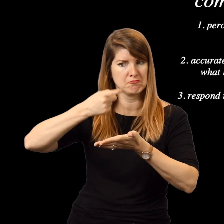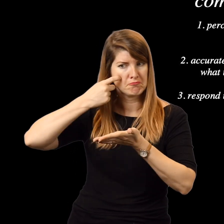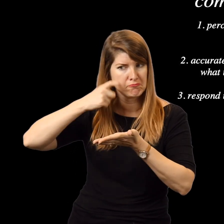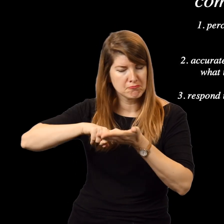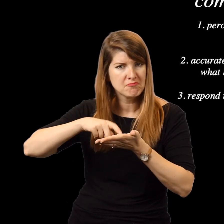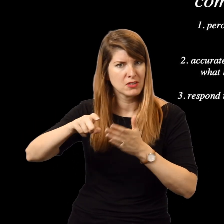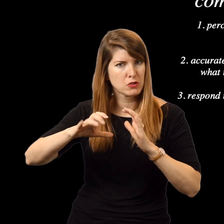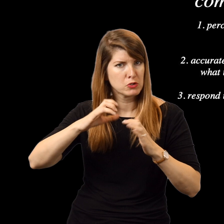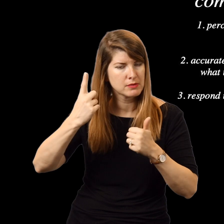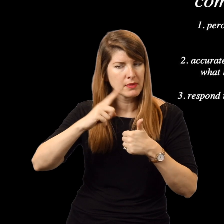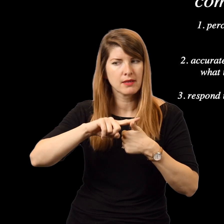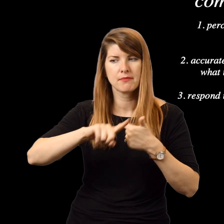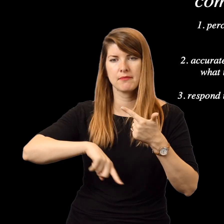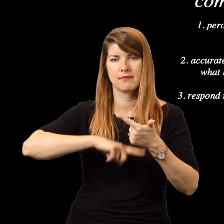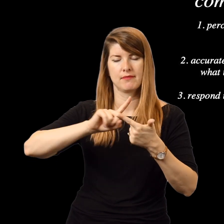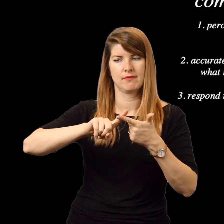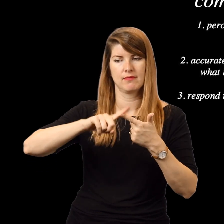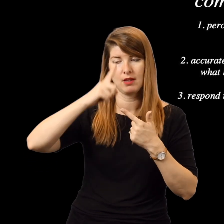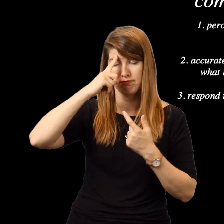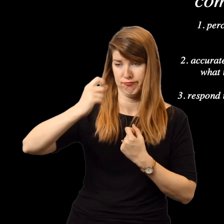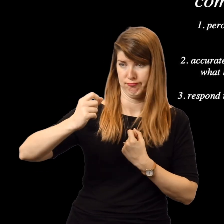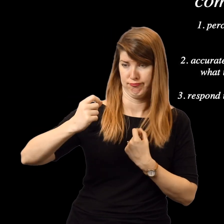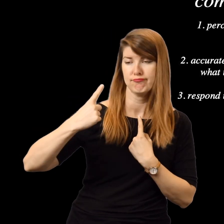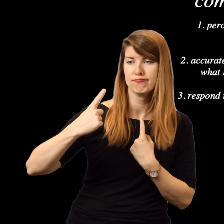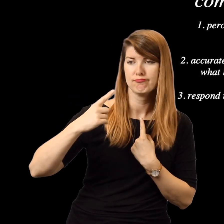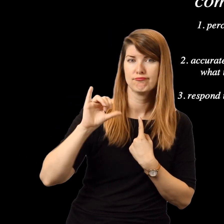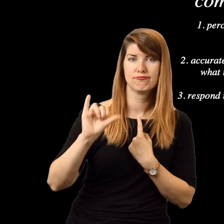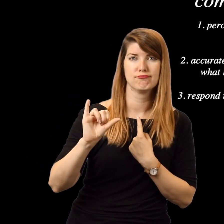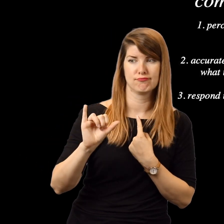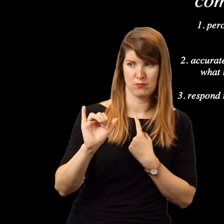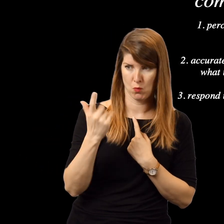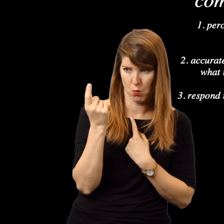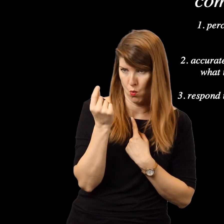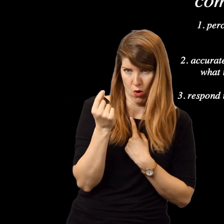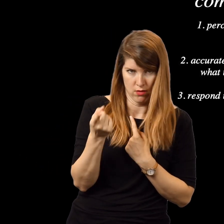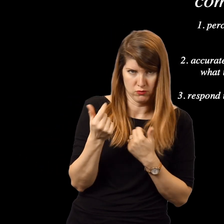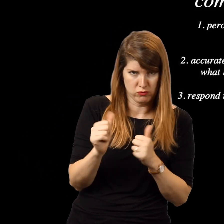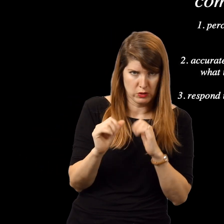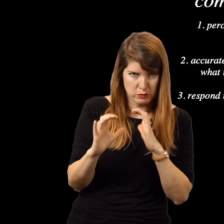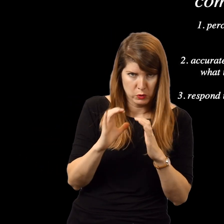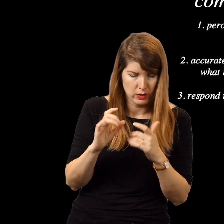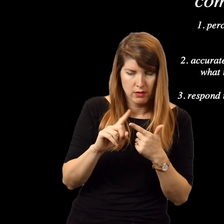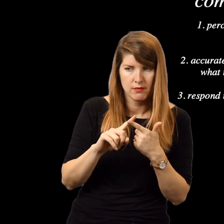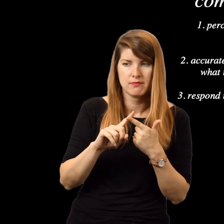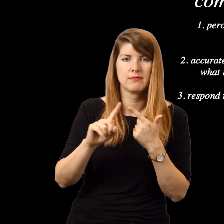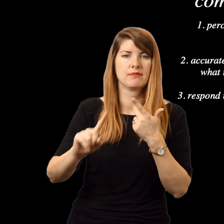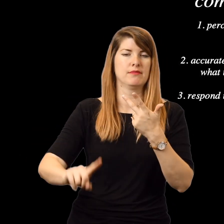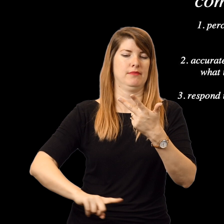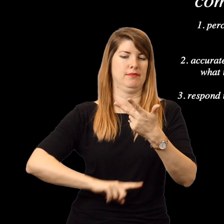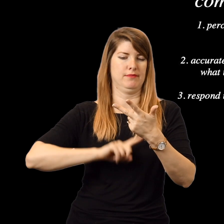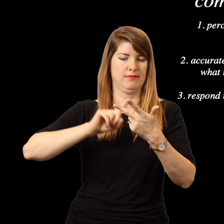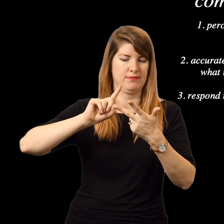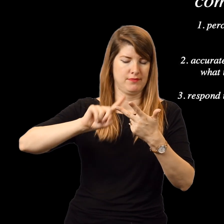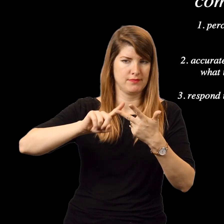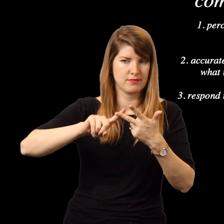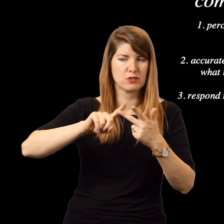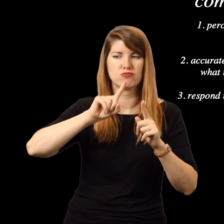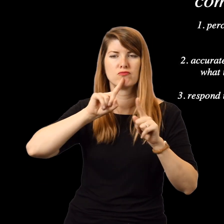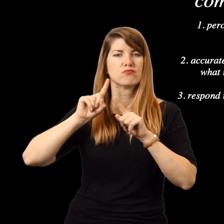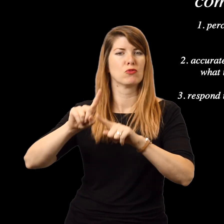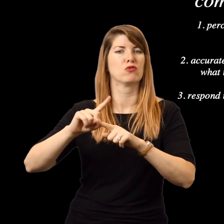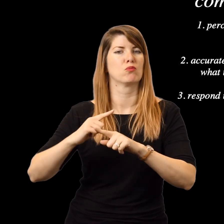the child or infant is communicating something, to be able to accurately perceive and understand what's